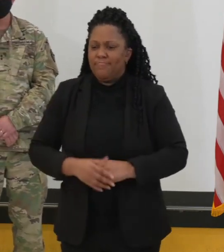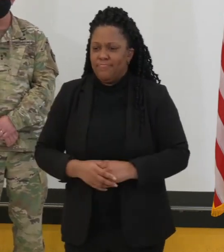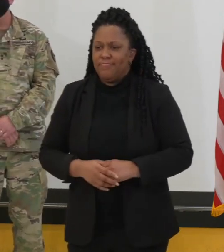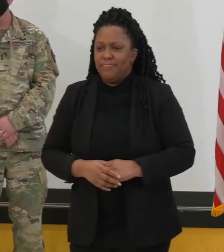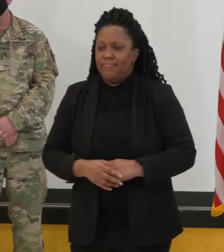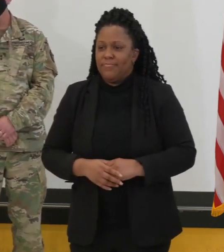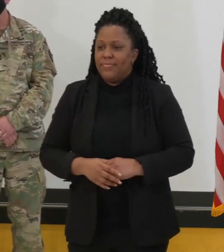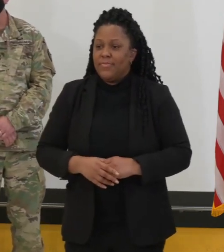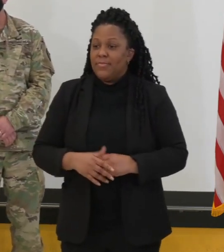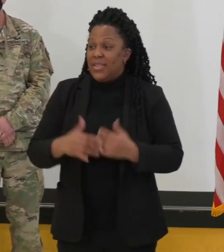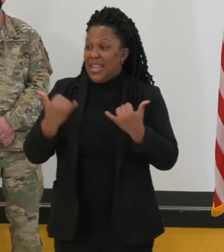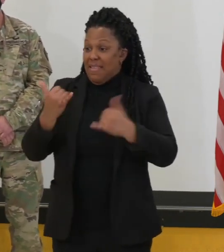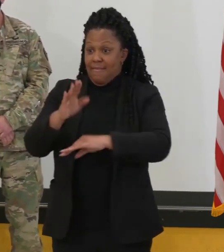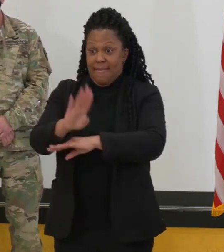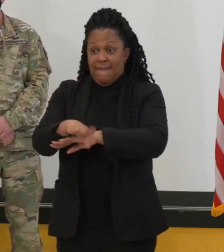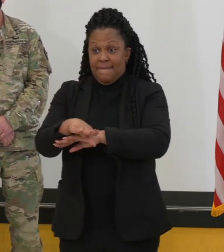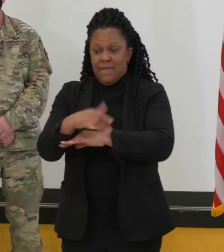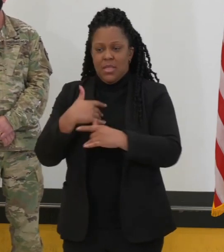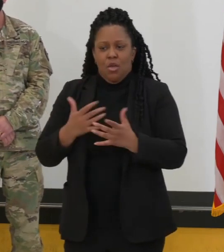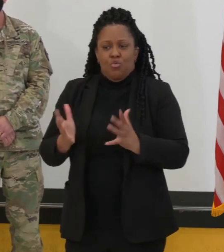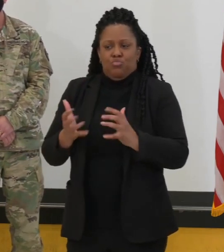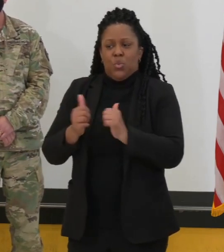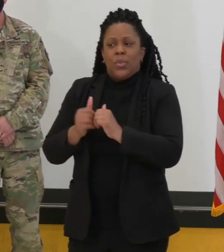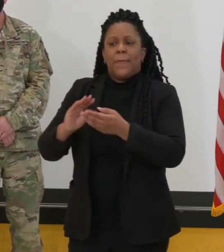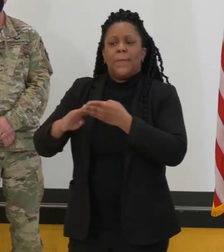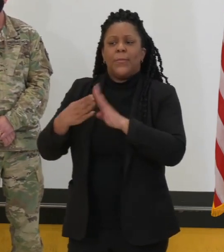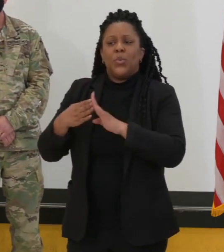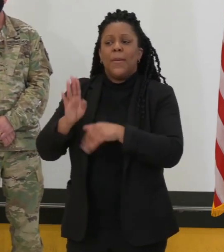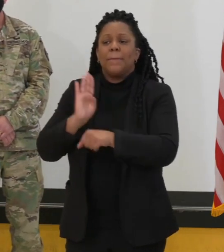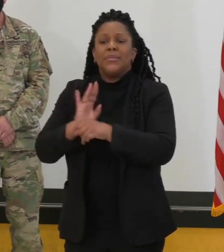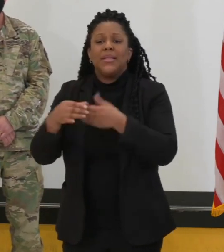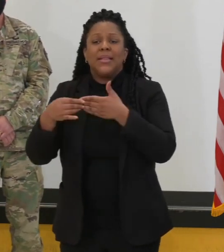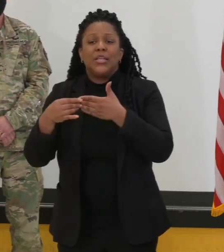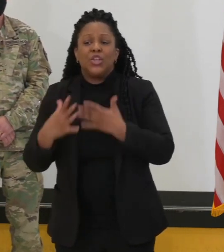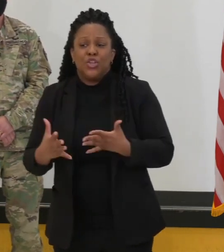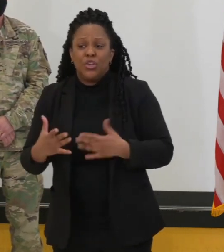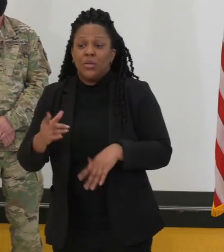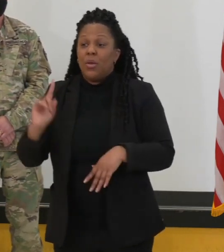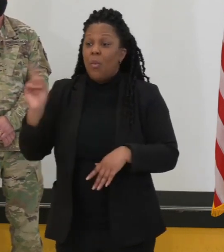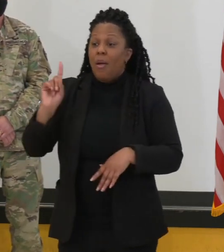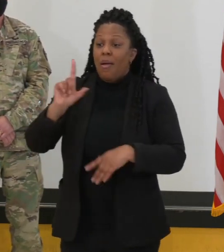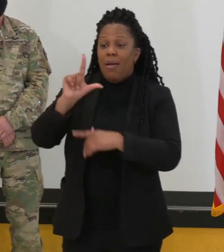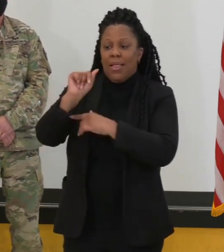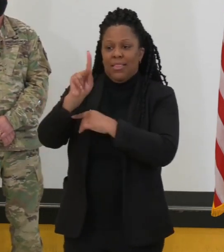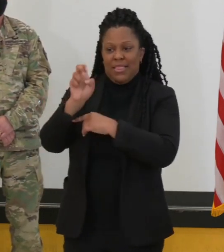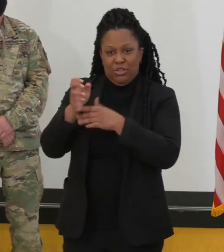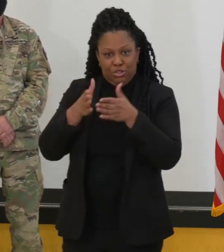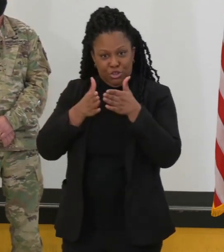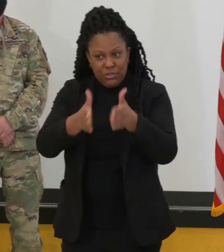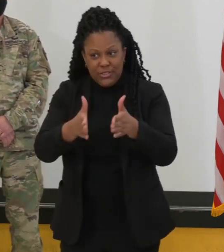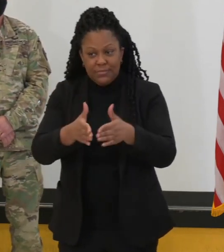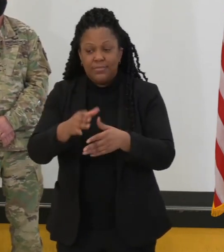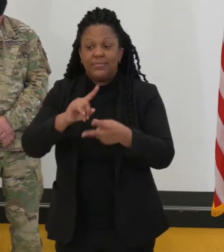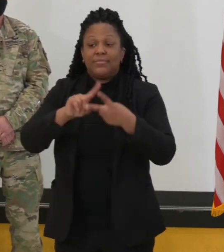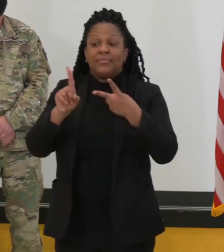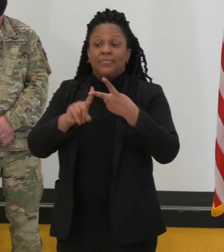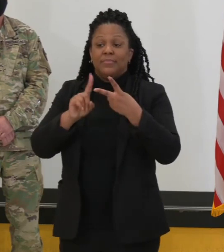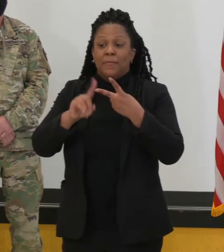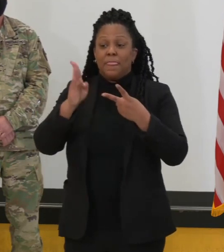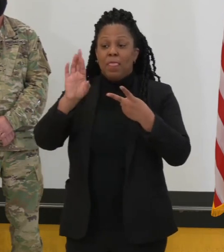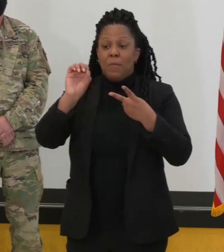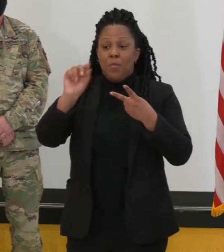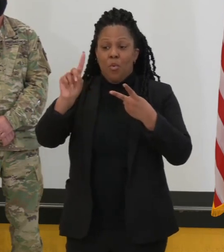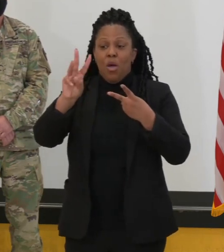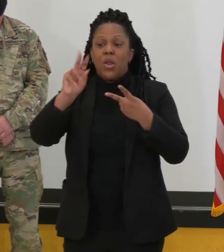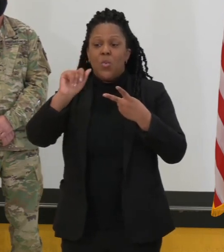our community business leaders along the Lake Street corridor, as well as Broadway corridor. They were happy to see